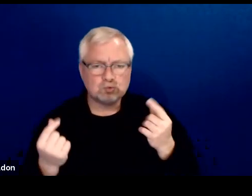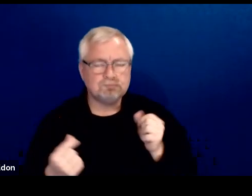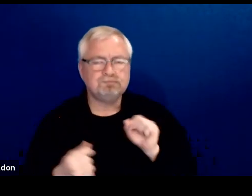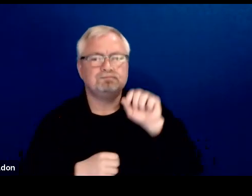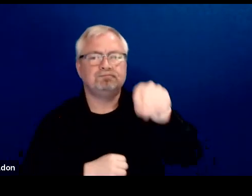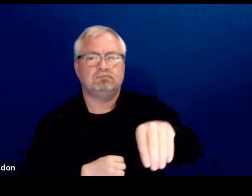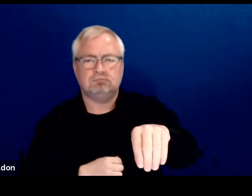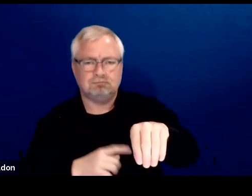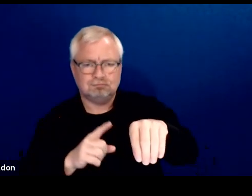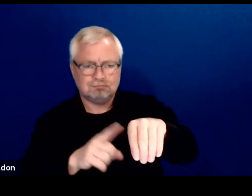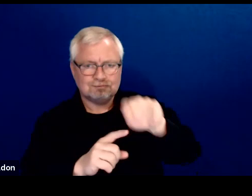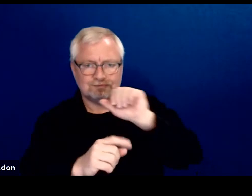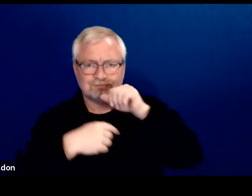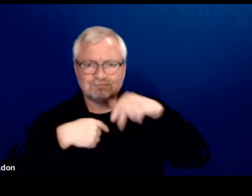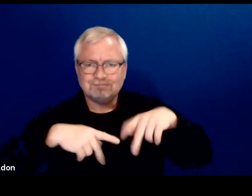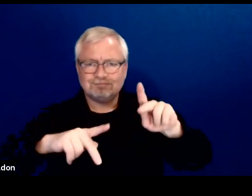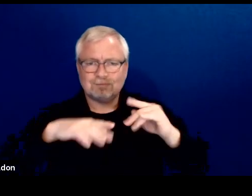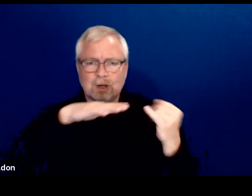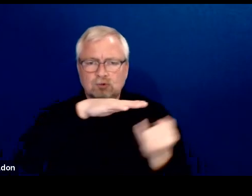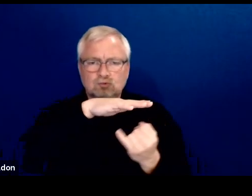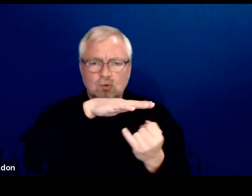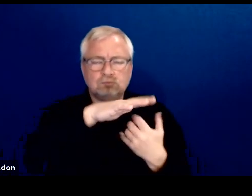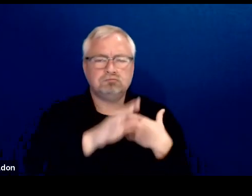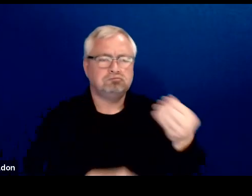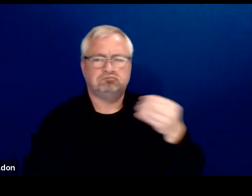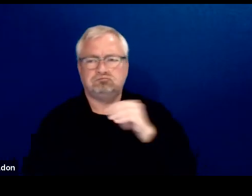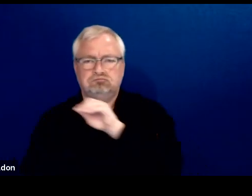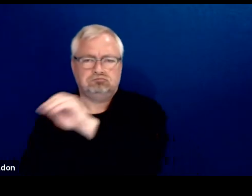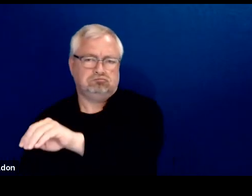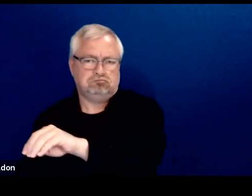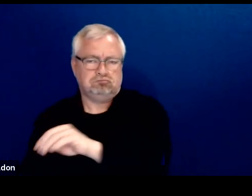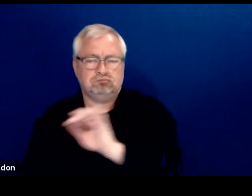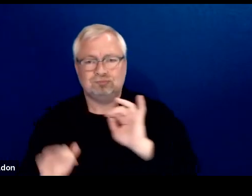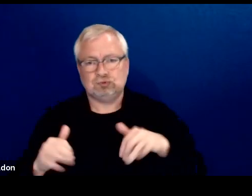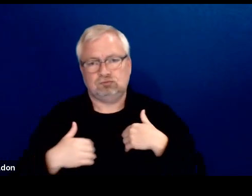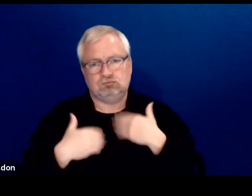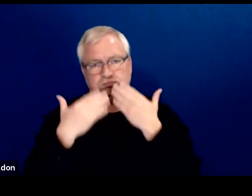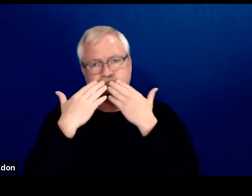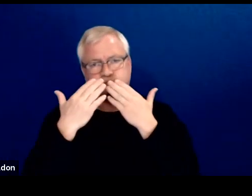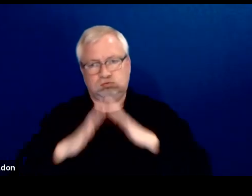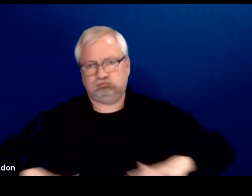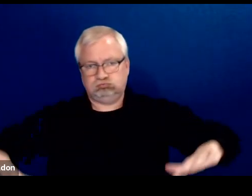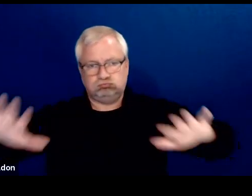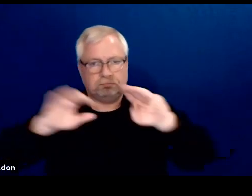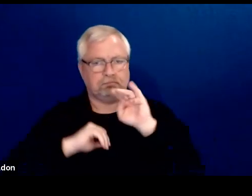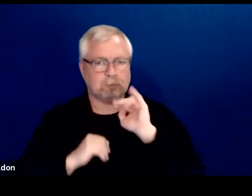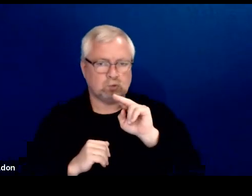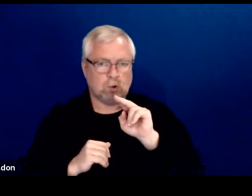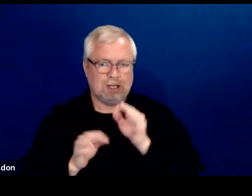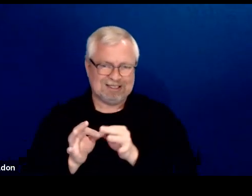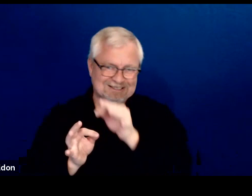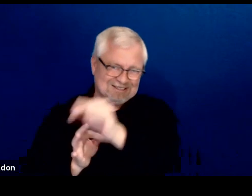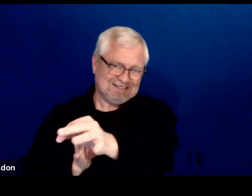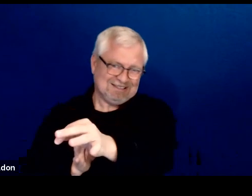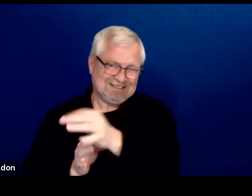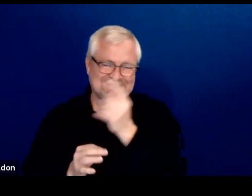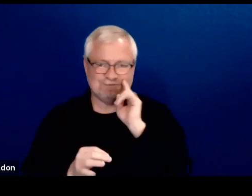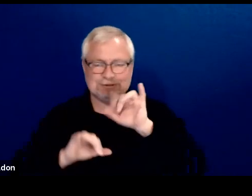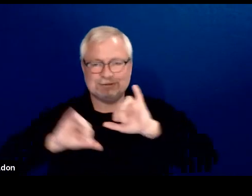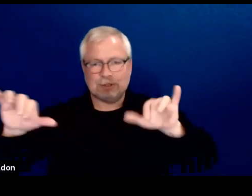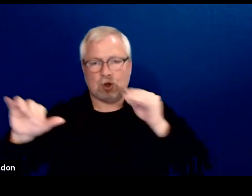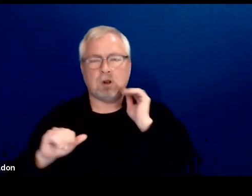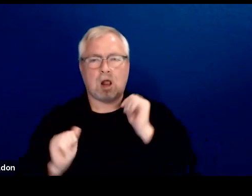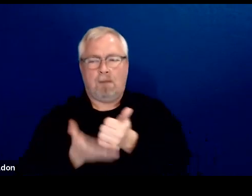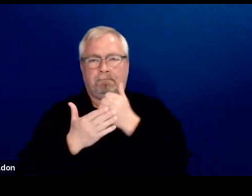from the other members of their household. So thanks for giving Minnesota that extra time to get ready. As the governor mentioned, we're also grateful to the